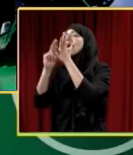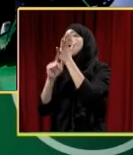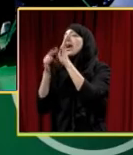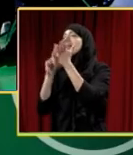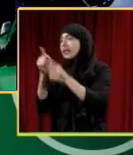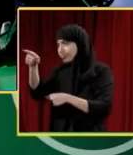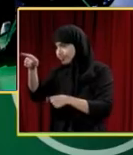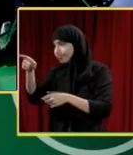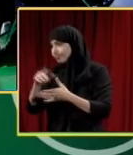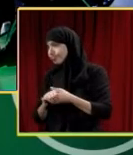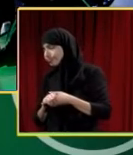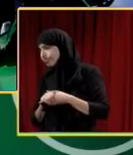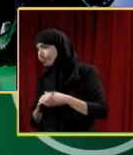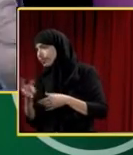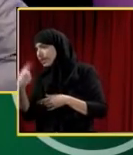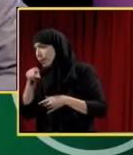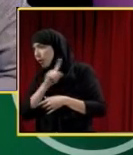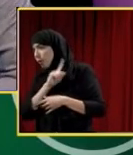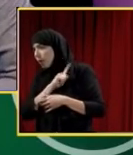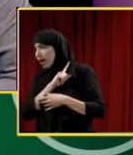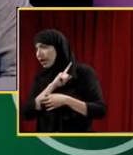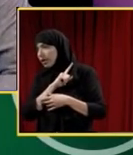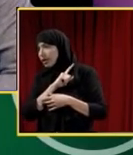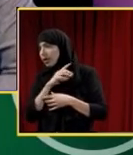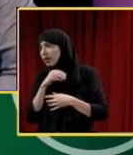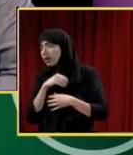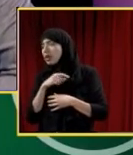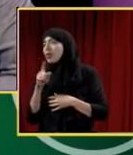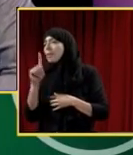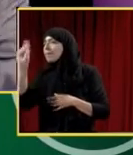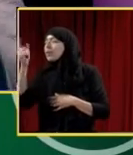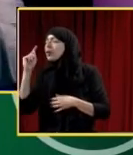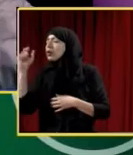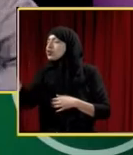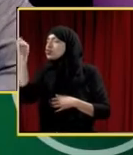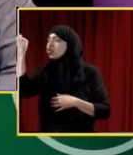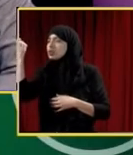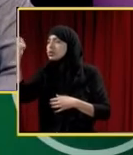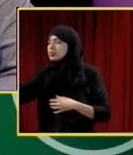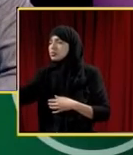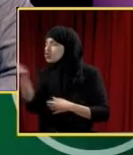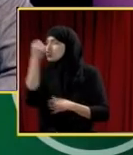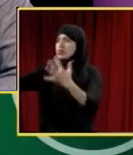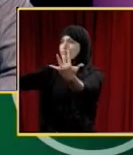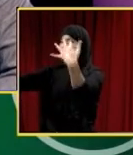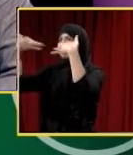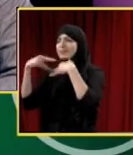Okay, tell me why the audience watching at home, why they should come to the Deaf Run. What is it that's so amazing about the Deaf